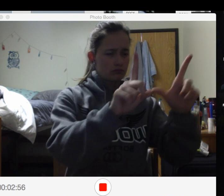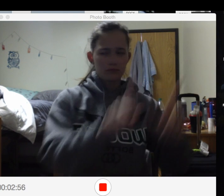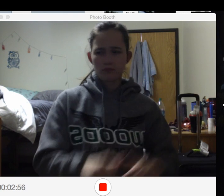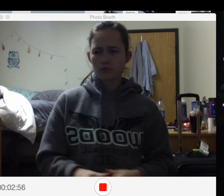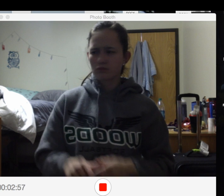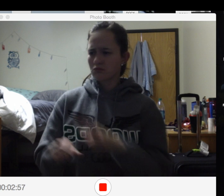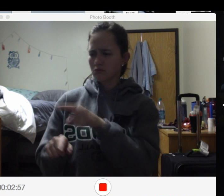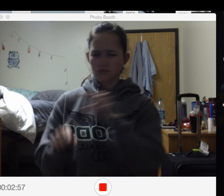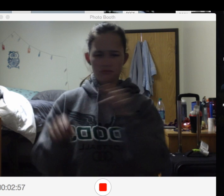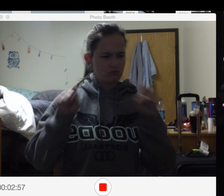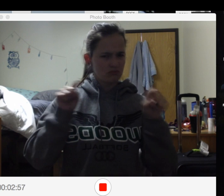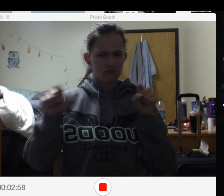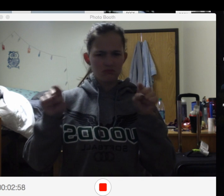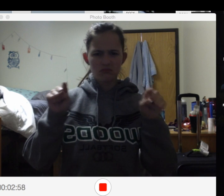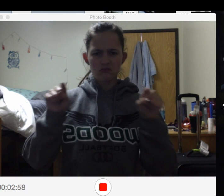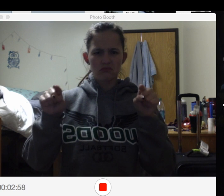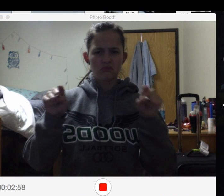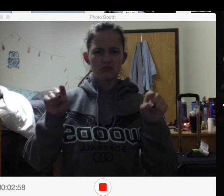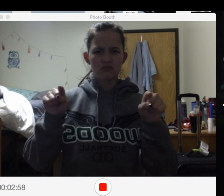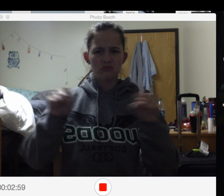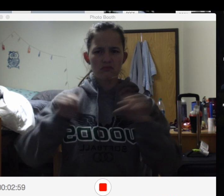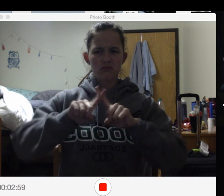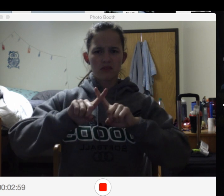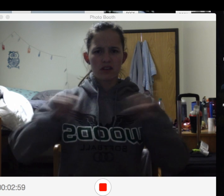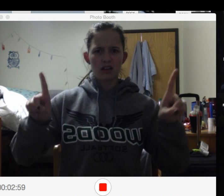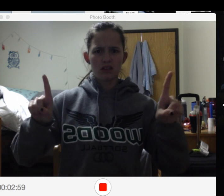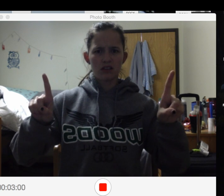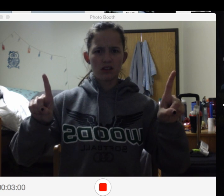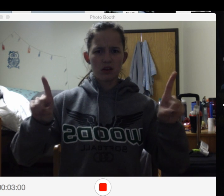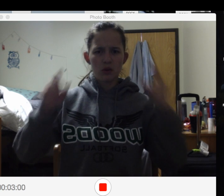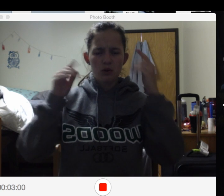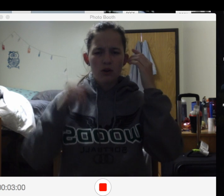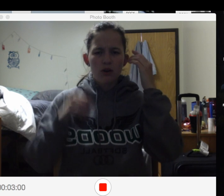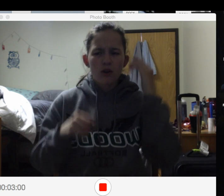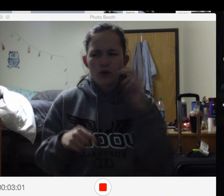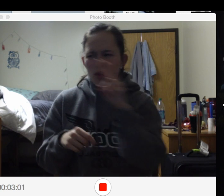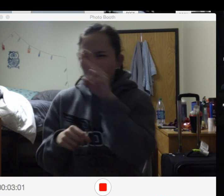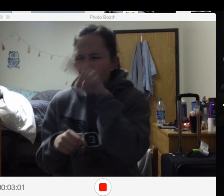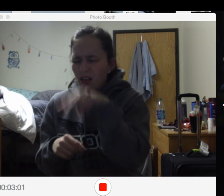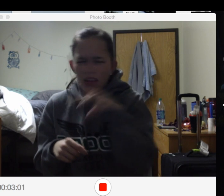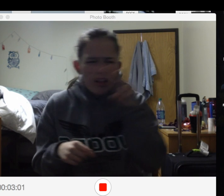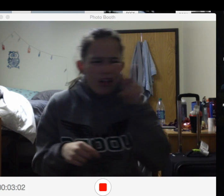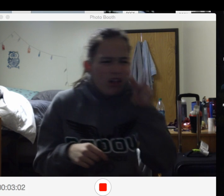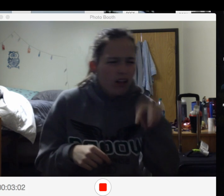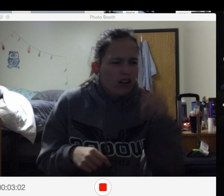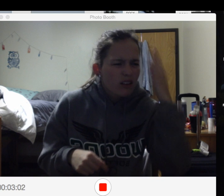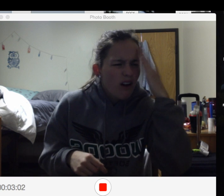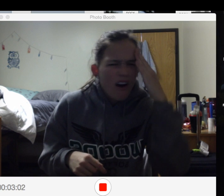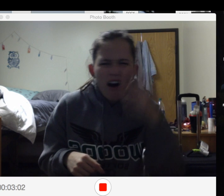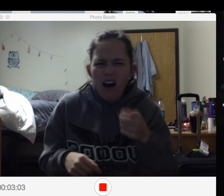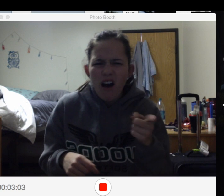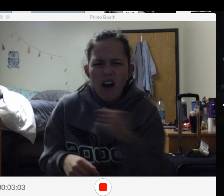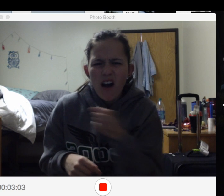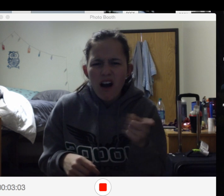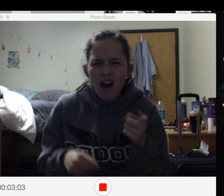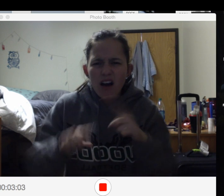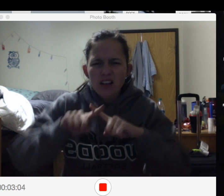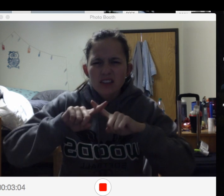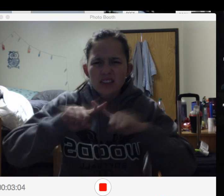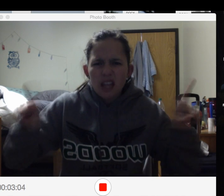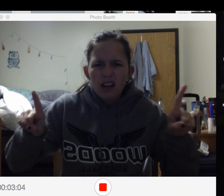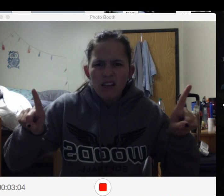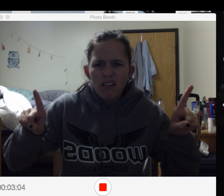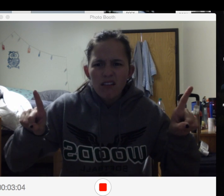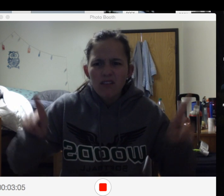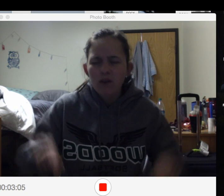screenshot. When you put them side by side, you don't even have to read the links to see how different these two pages are. But when you do